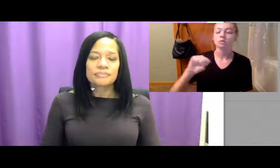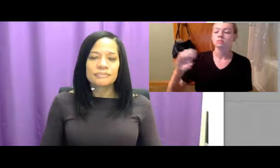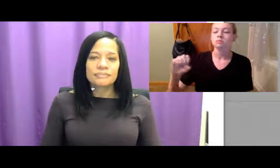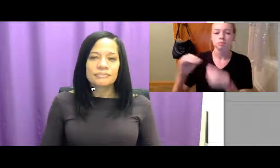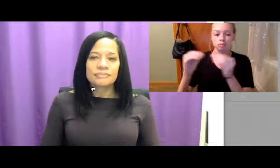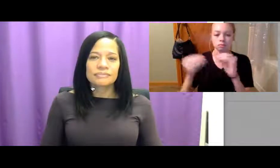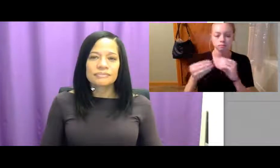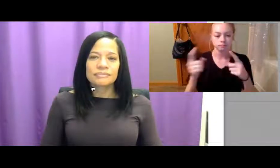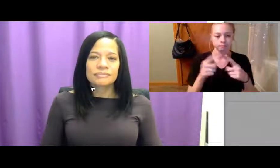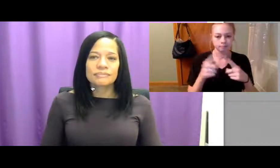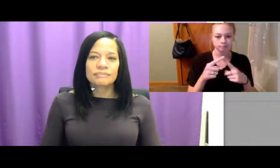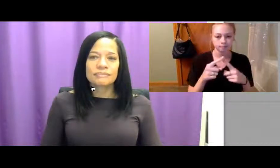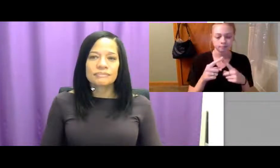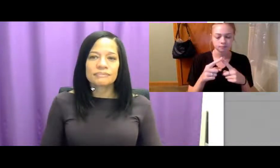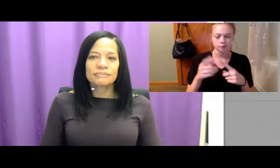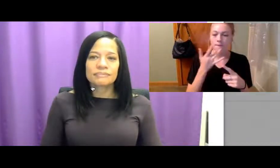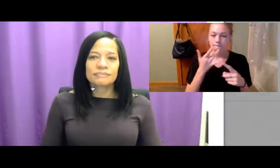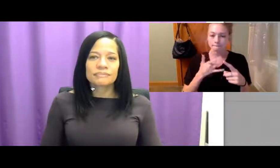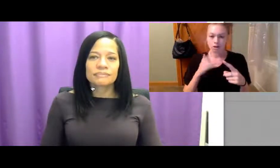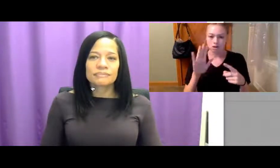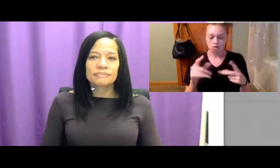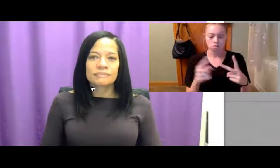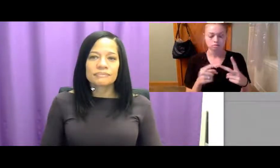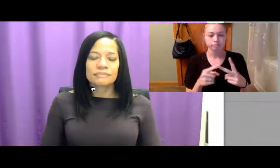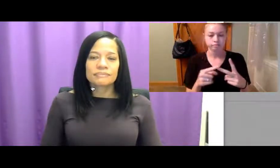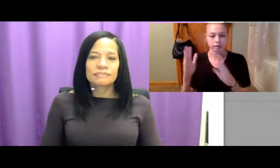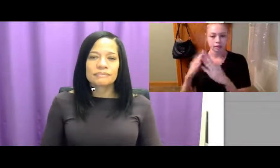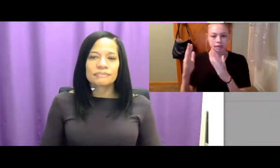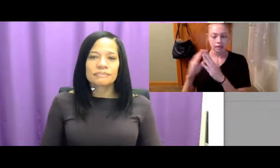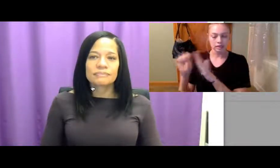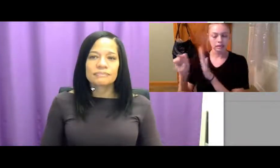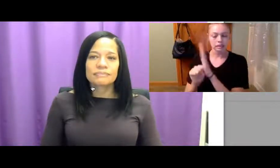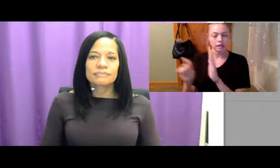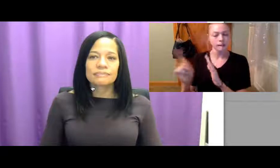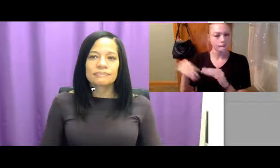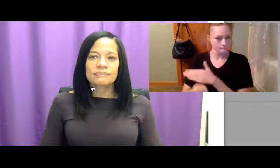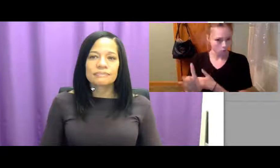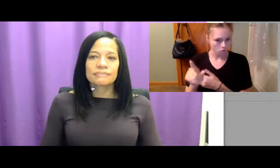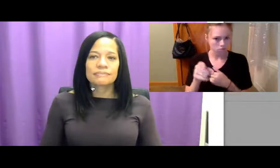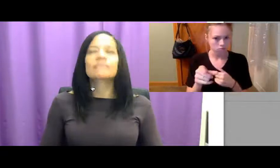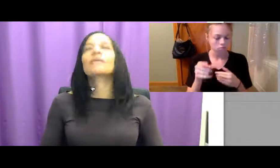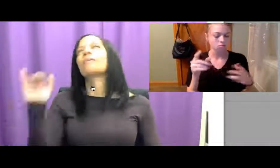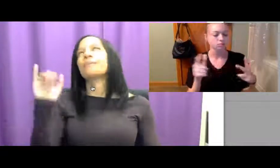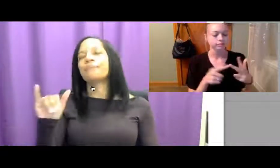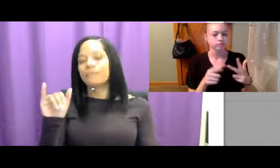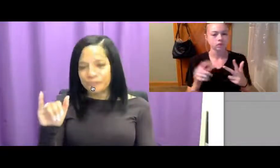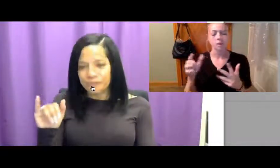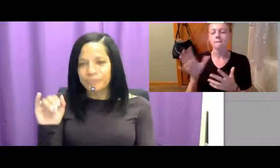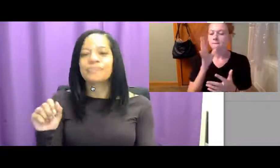number, your date of birth, city and state where you were born, and your mother's maiden name.